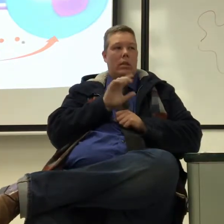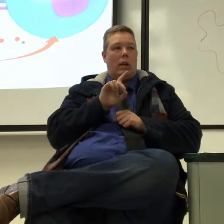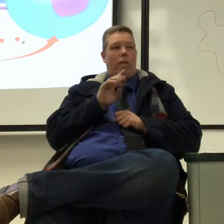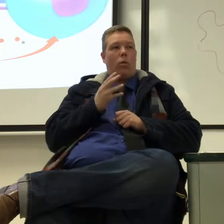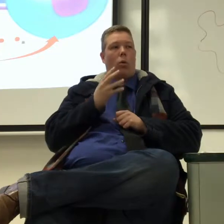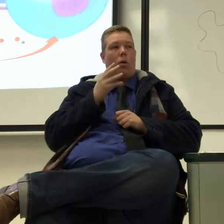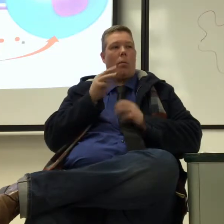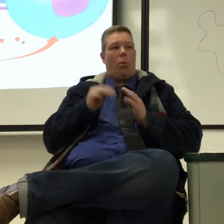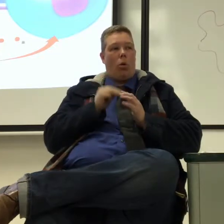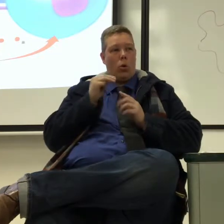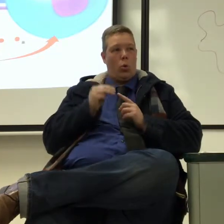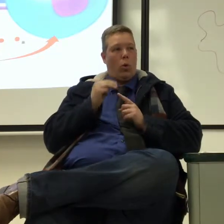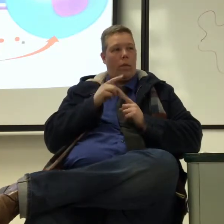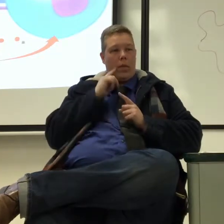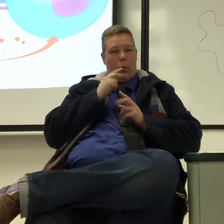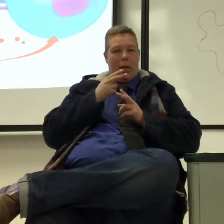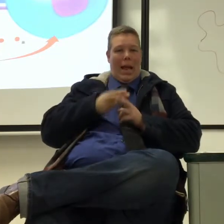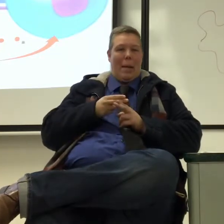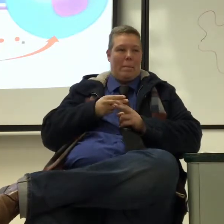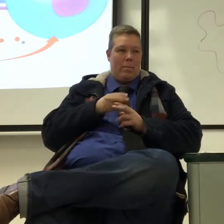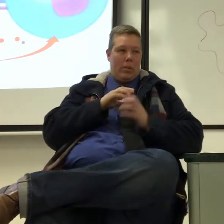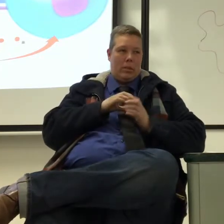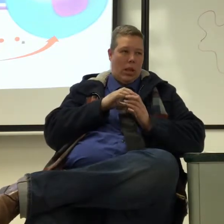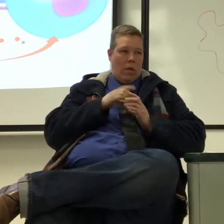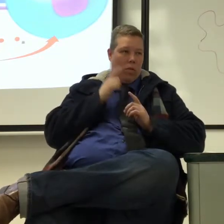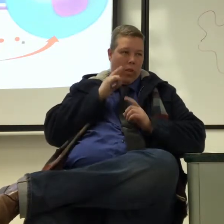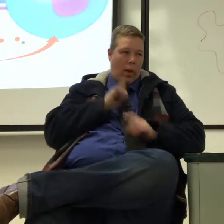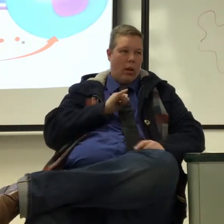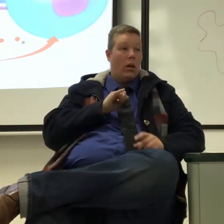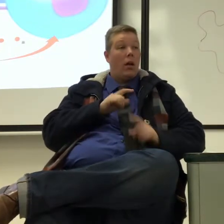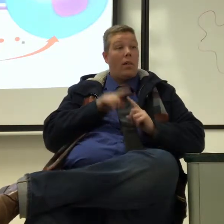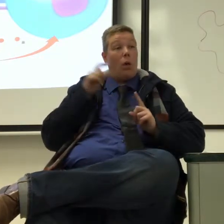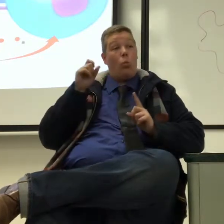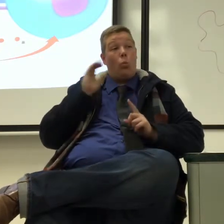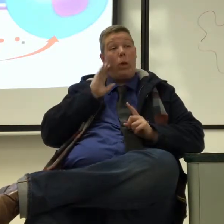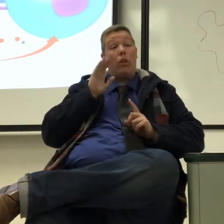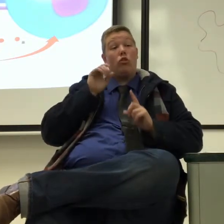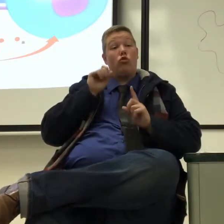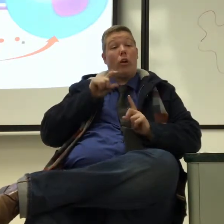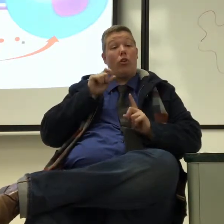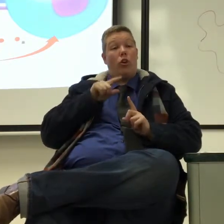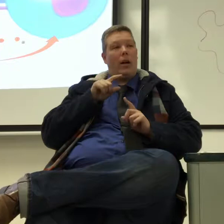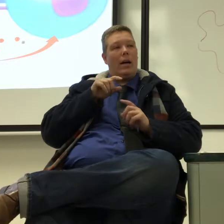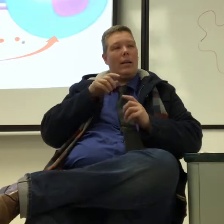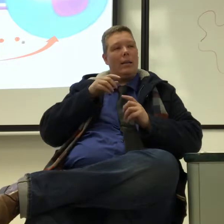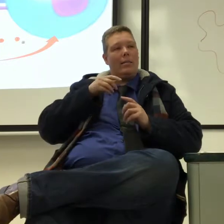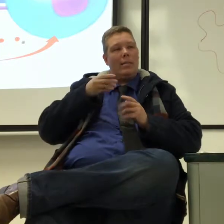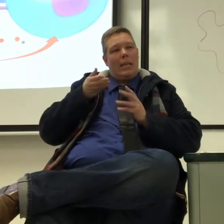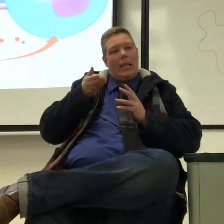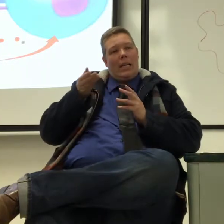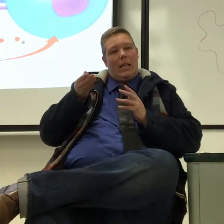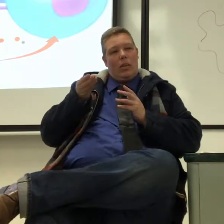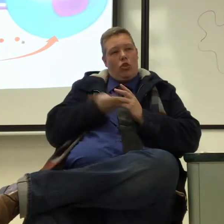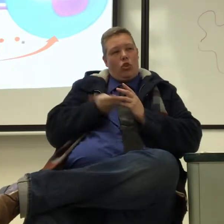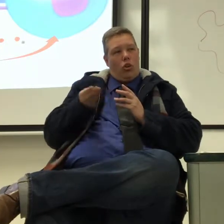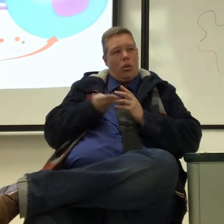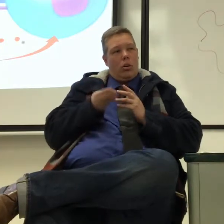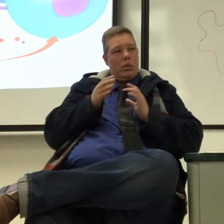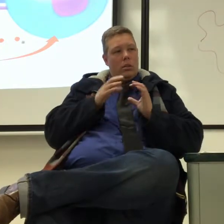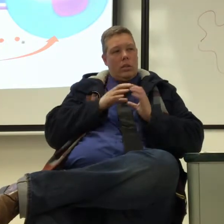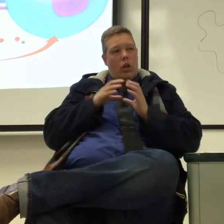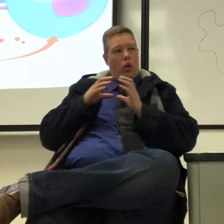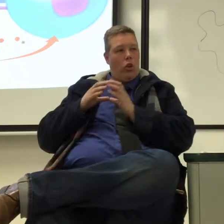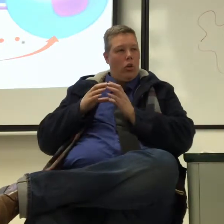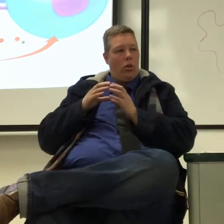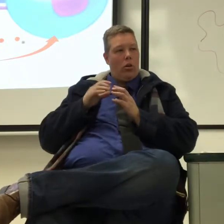that they named the cell after. And this triggers intracellular signal, call it signal 1.